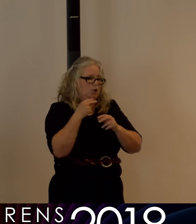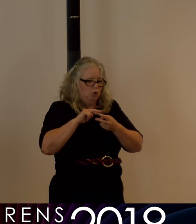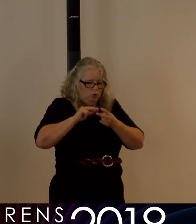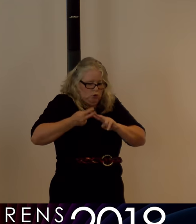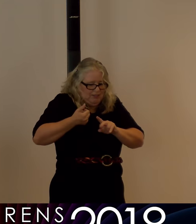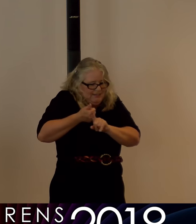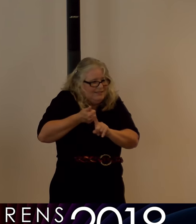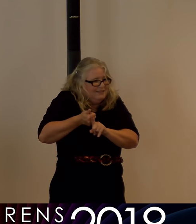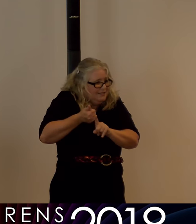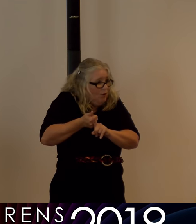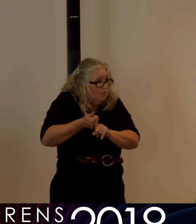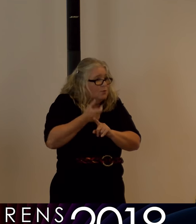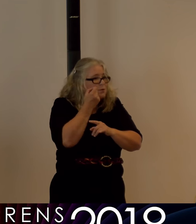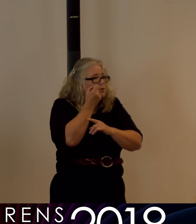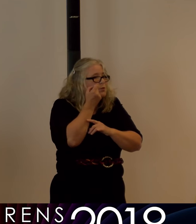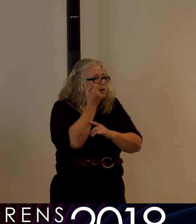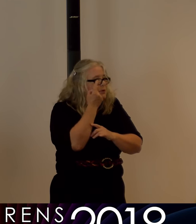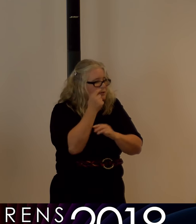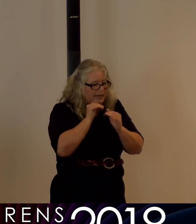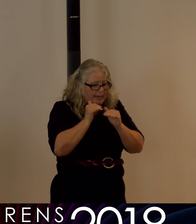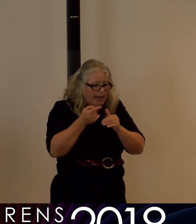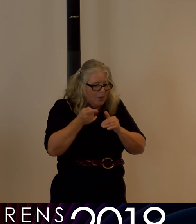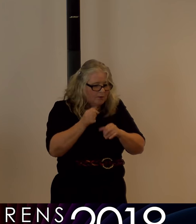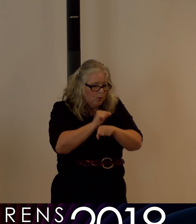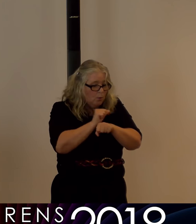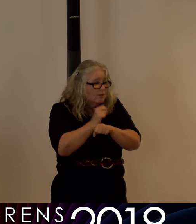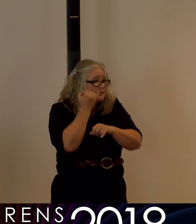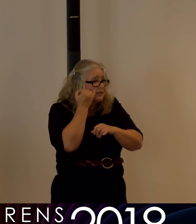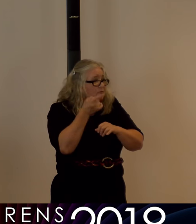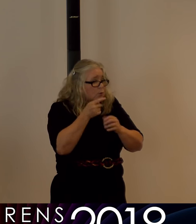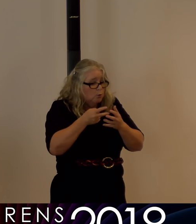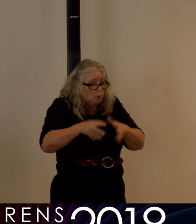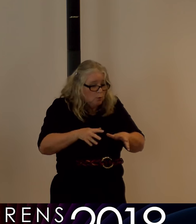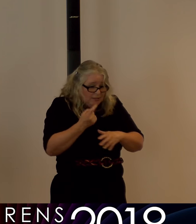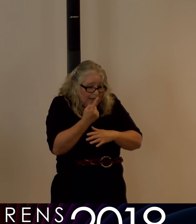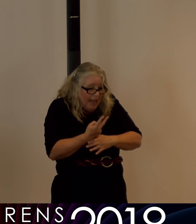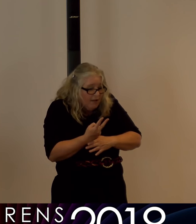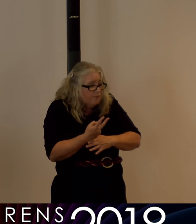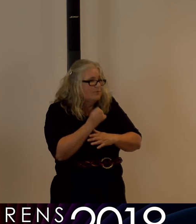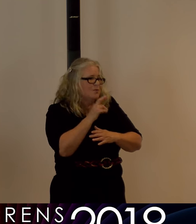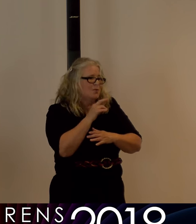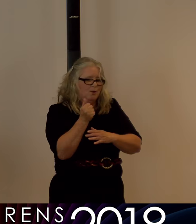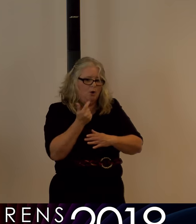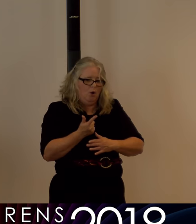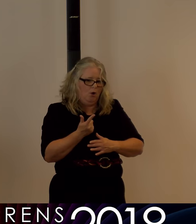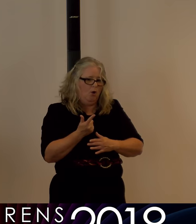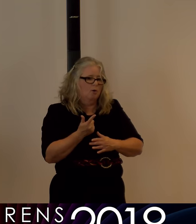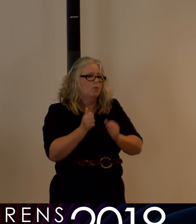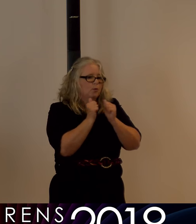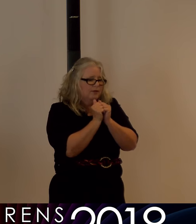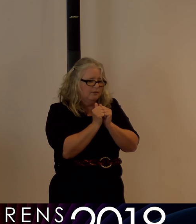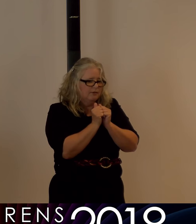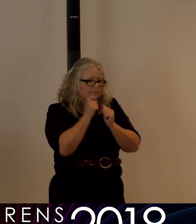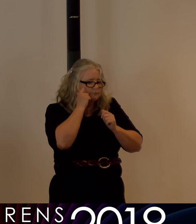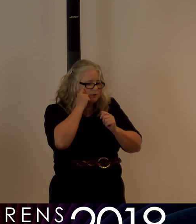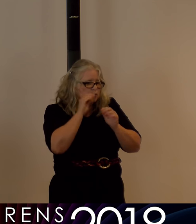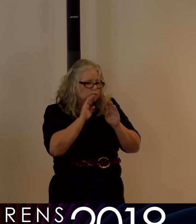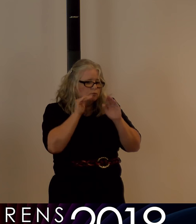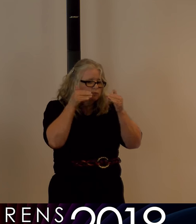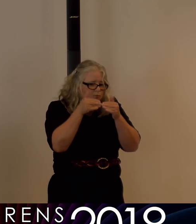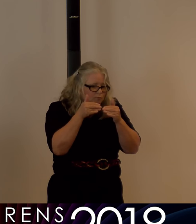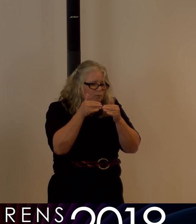how CHD7 works when you lose half of it or whether you lose all of it in a very tissue-specific way.